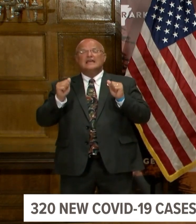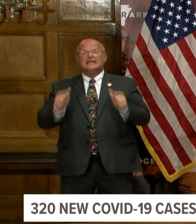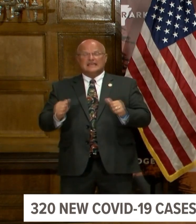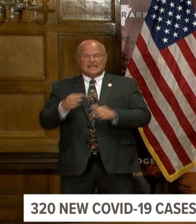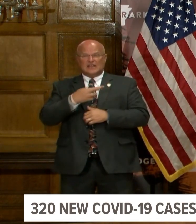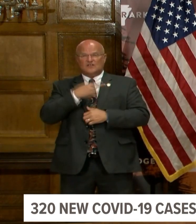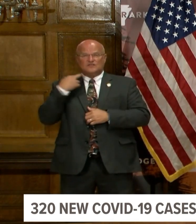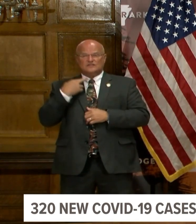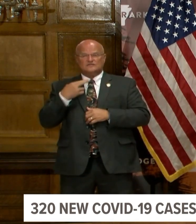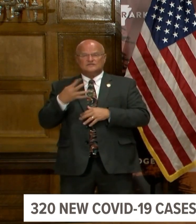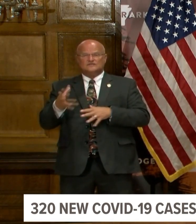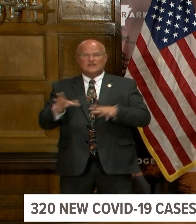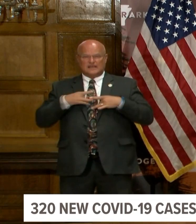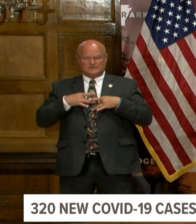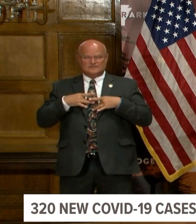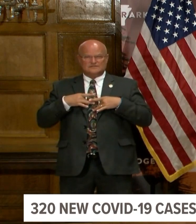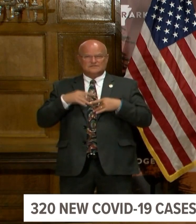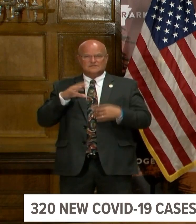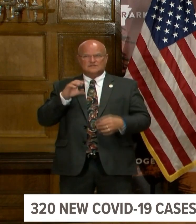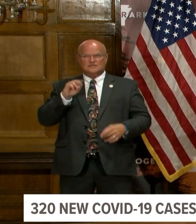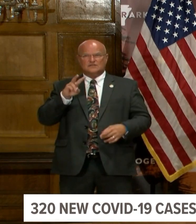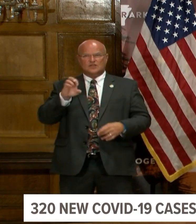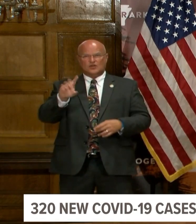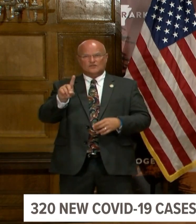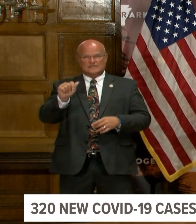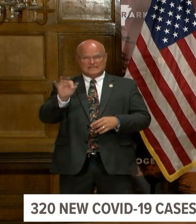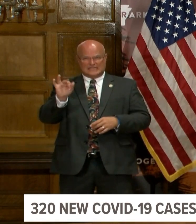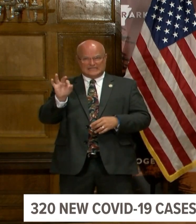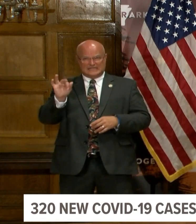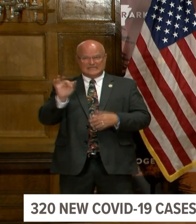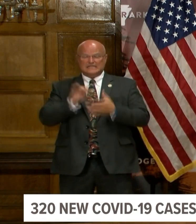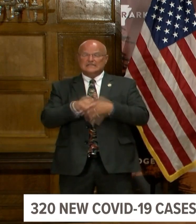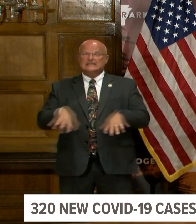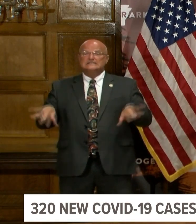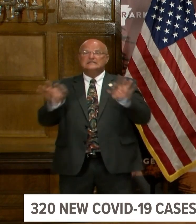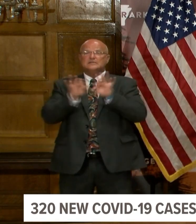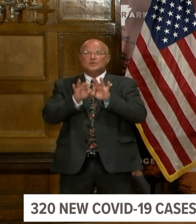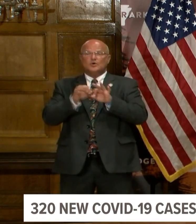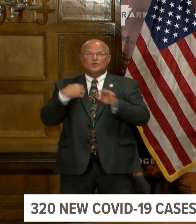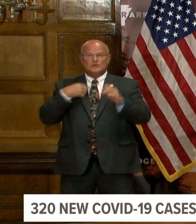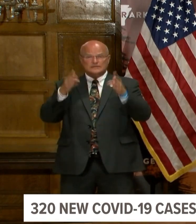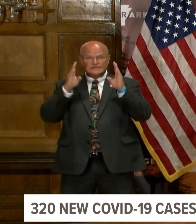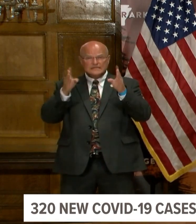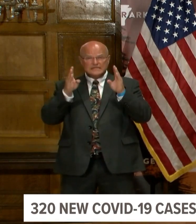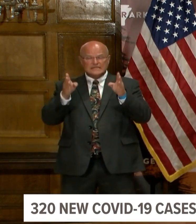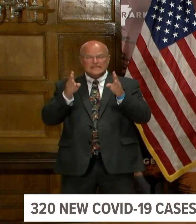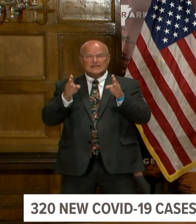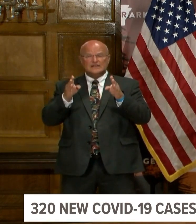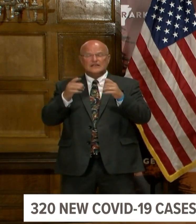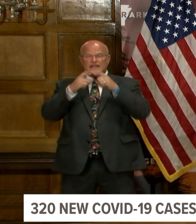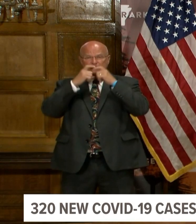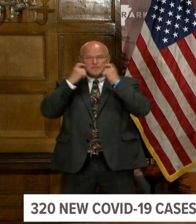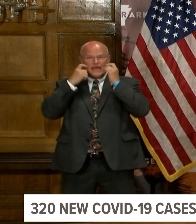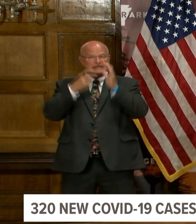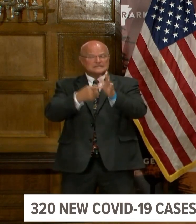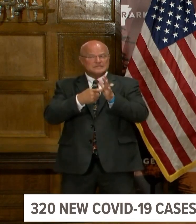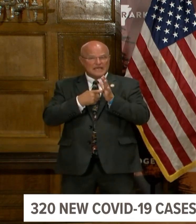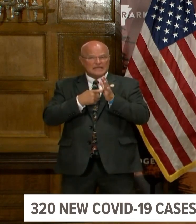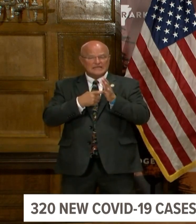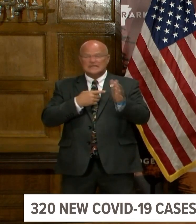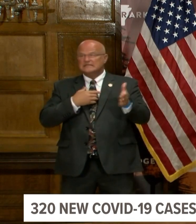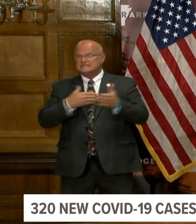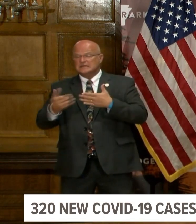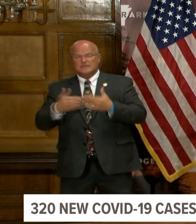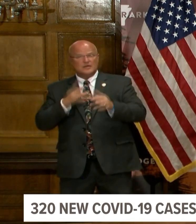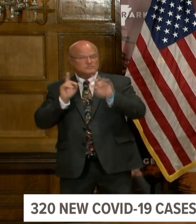risk for acquisition of COVID. It's very important that we adhere to the mask mandate, that no matter